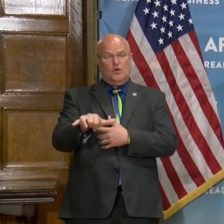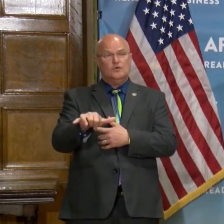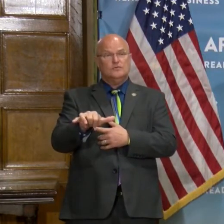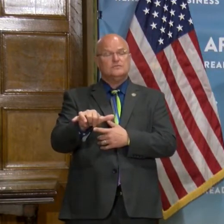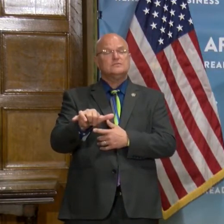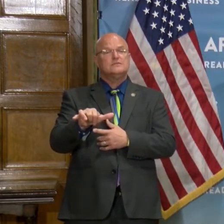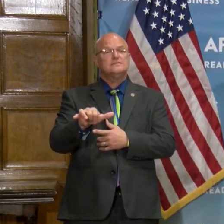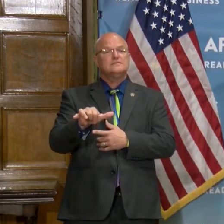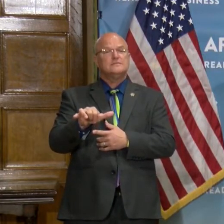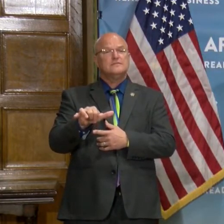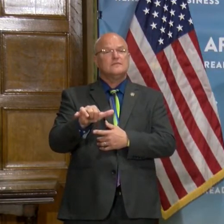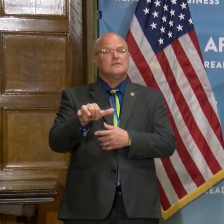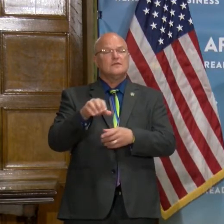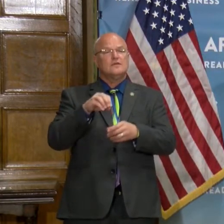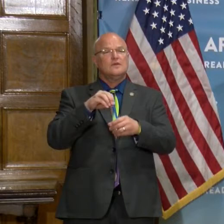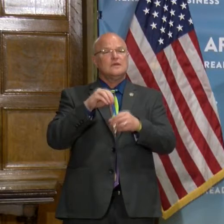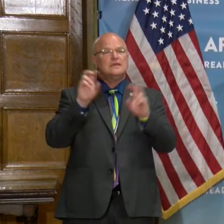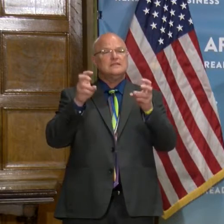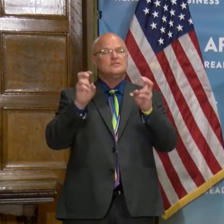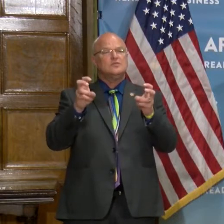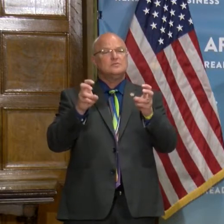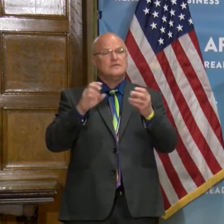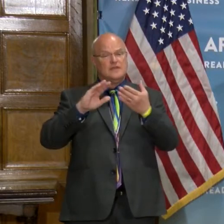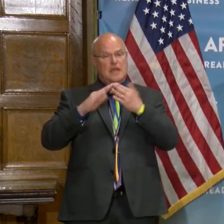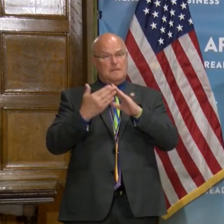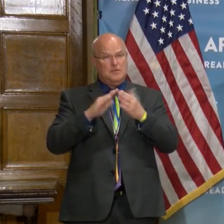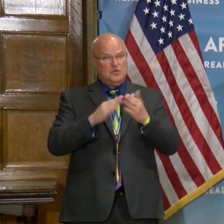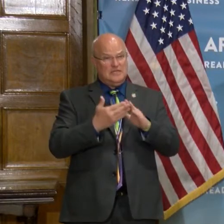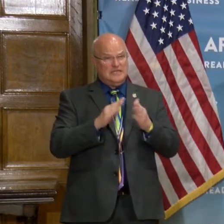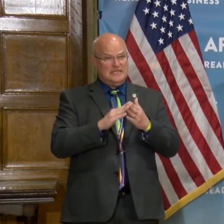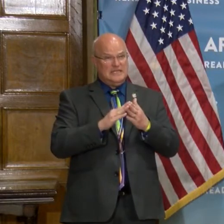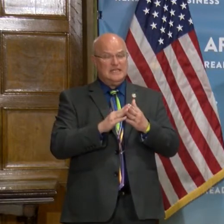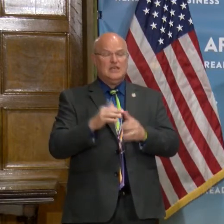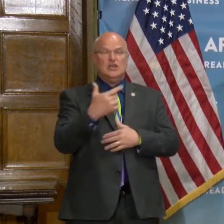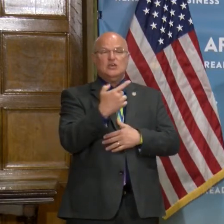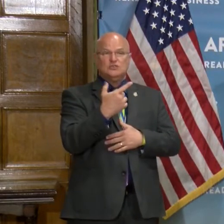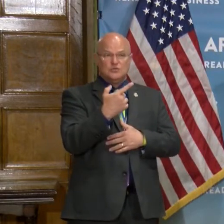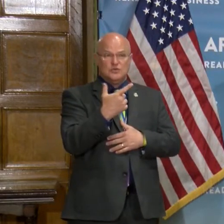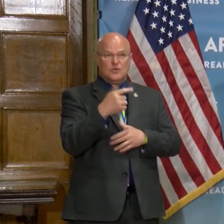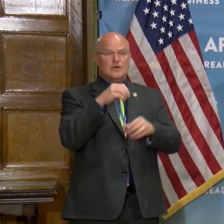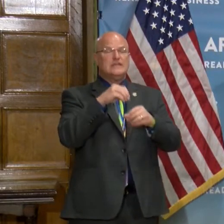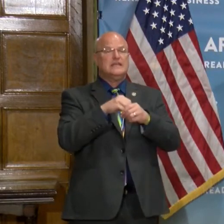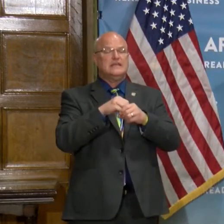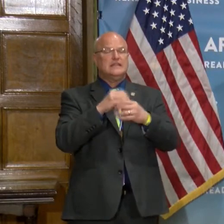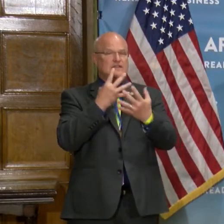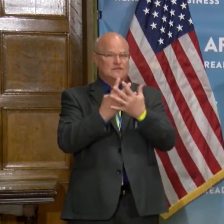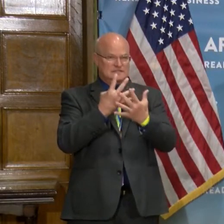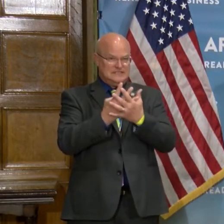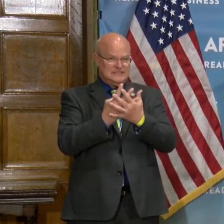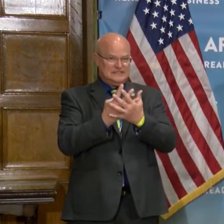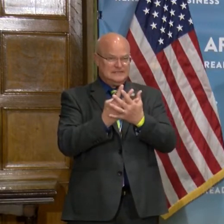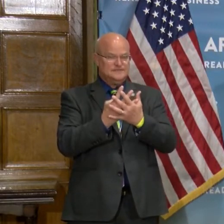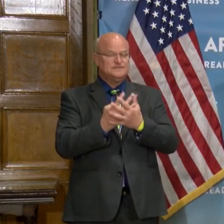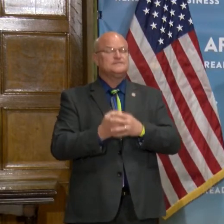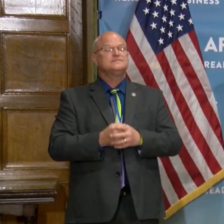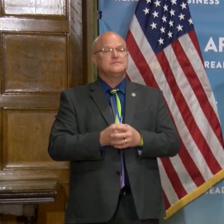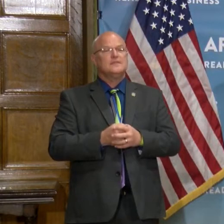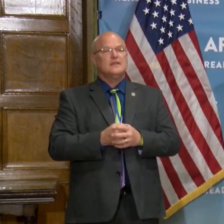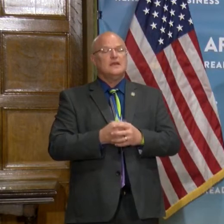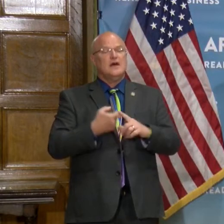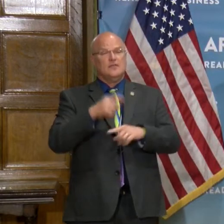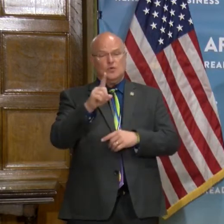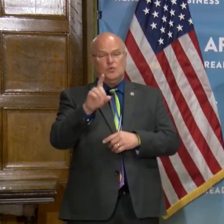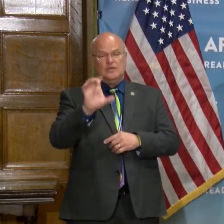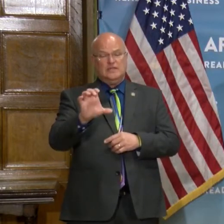are in terms of the community, and 21 of those are in our correctional facilities. And of